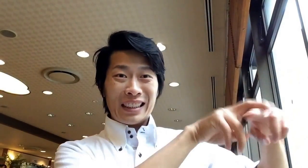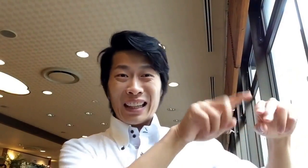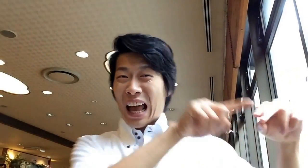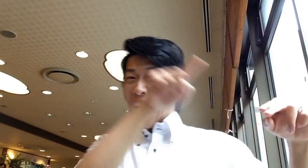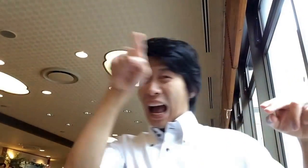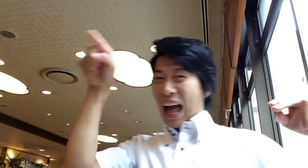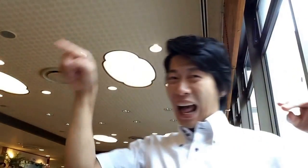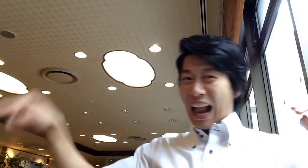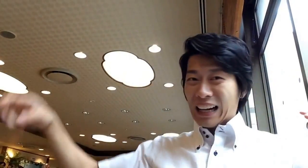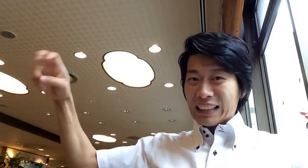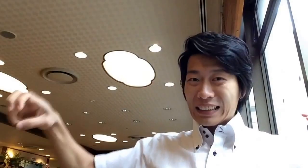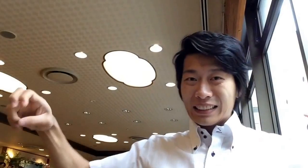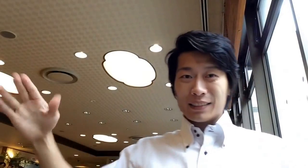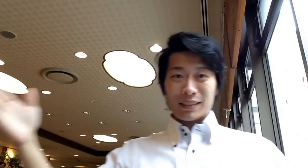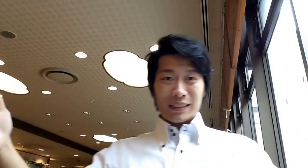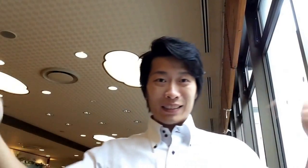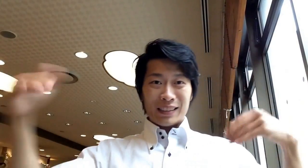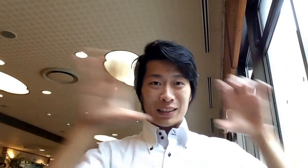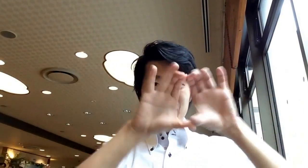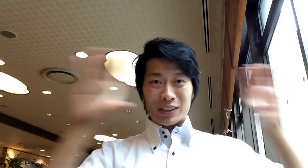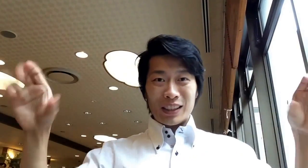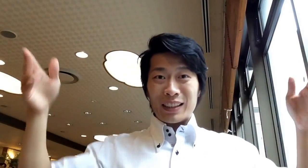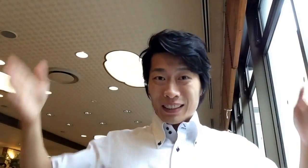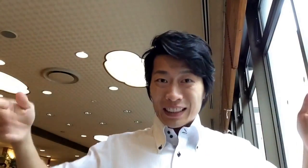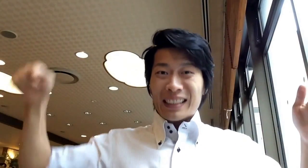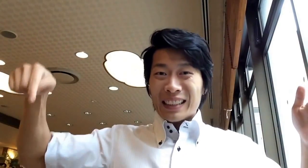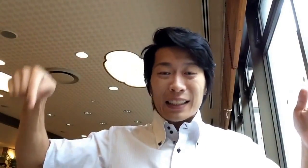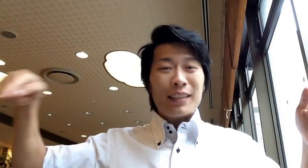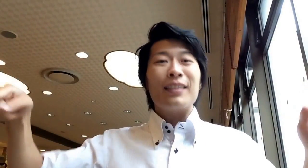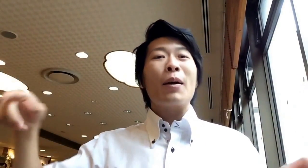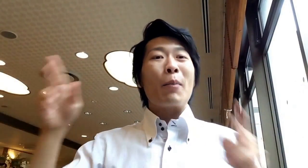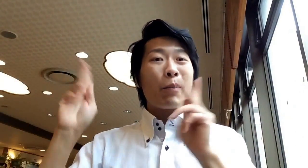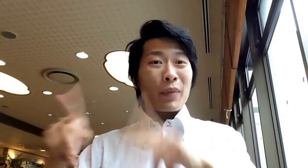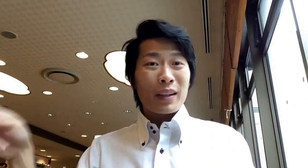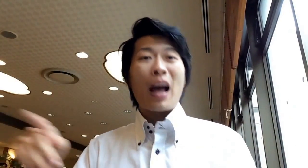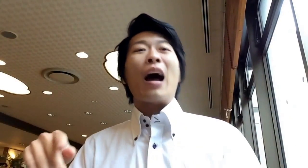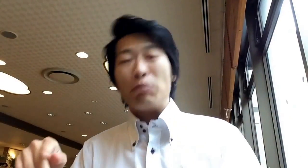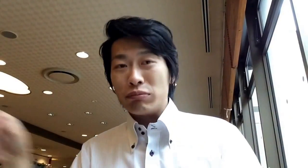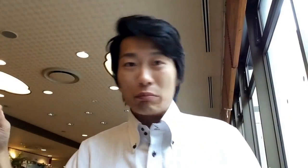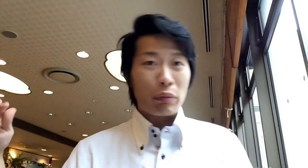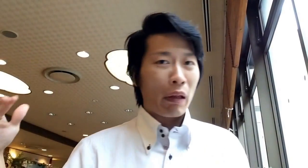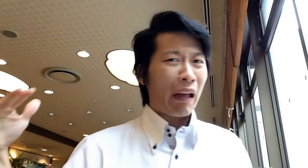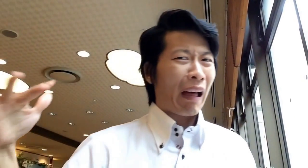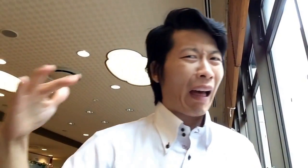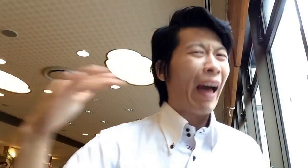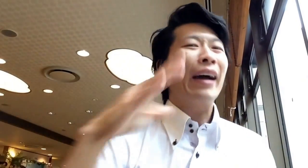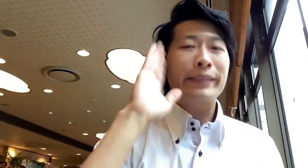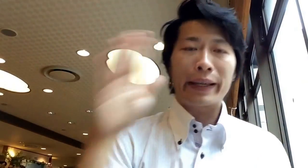40 feet. So it doesn't matter how far away you sit. You can sit on one end of the other car and the other person can sneeze and it'll still reach